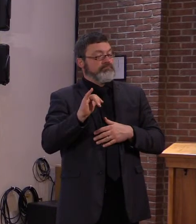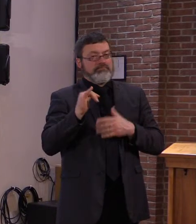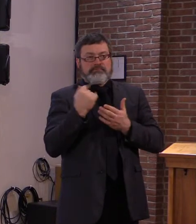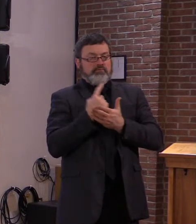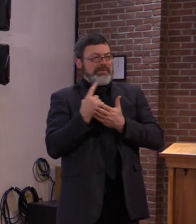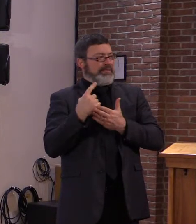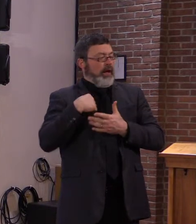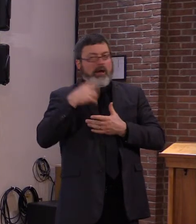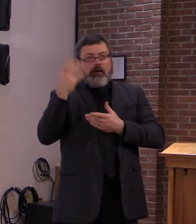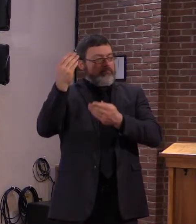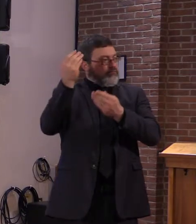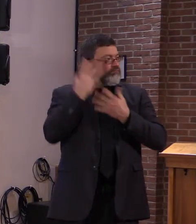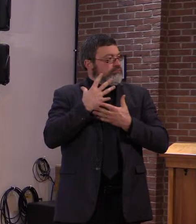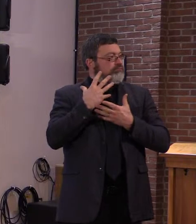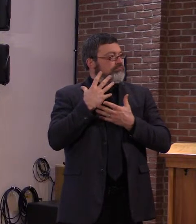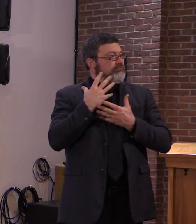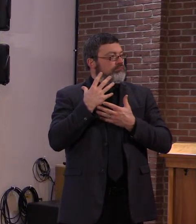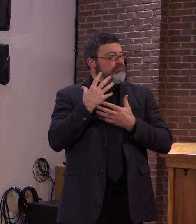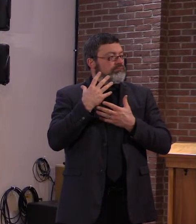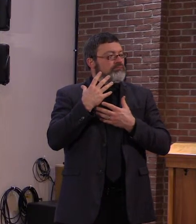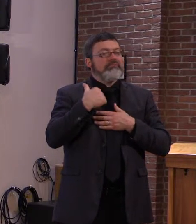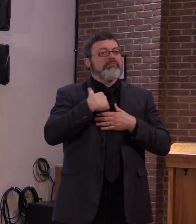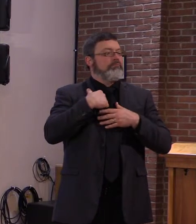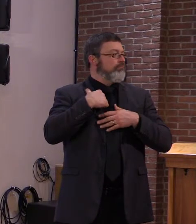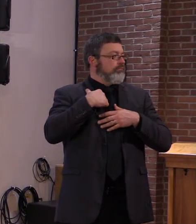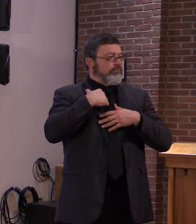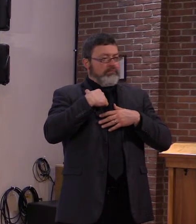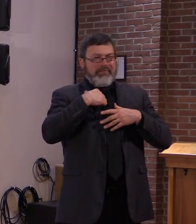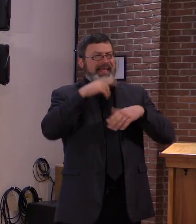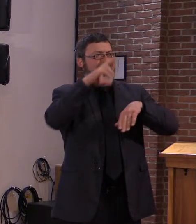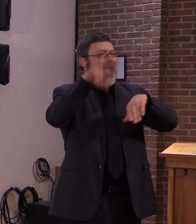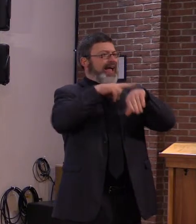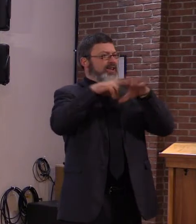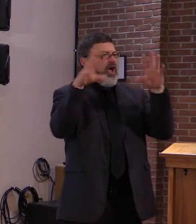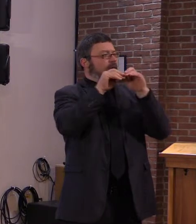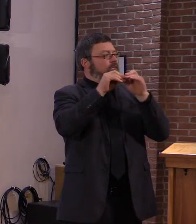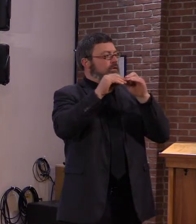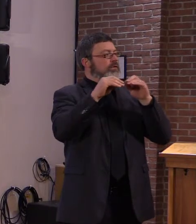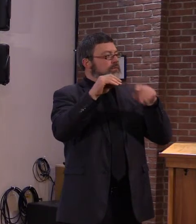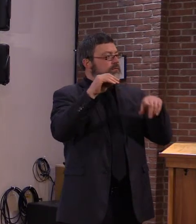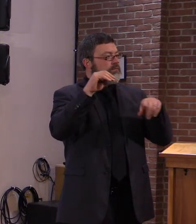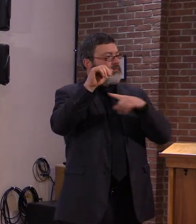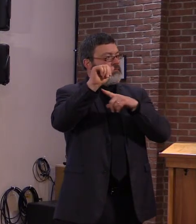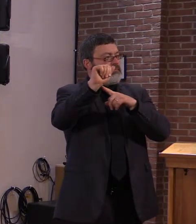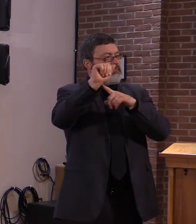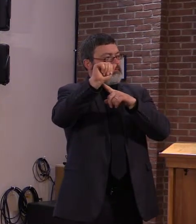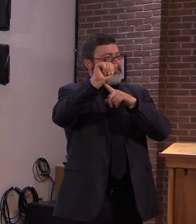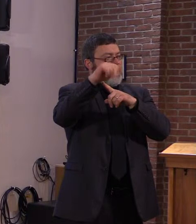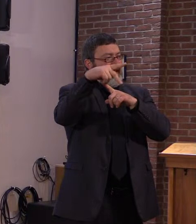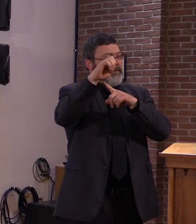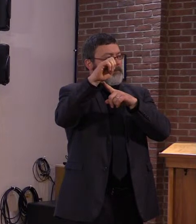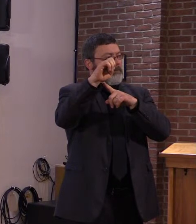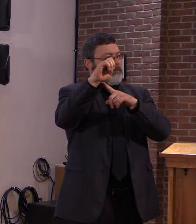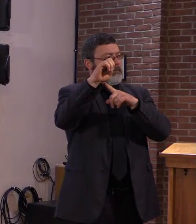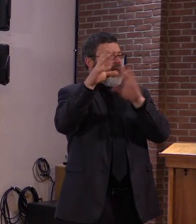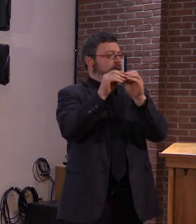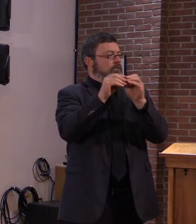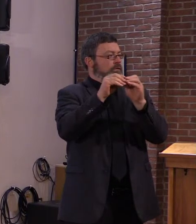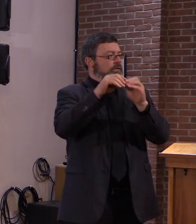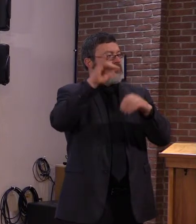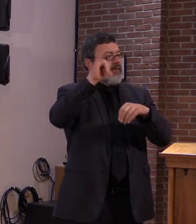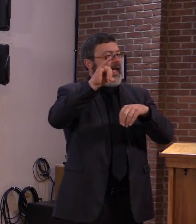spirits. So I'm asking everyone to help Vermont light the way, not only in our